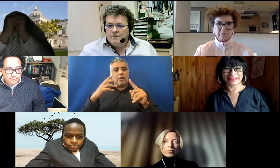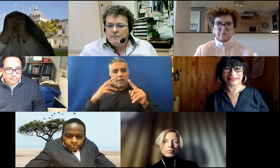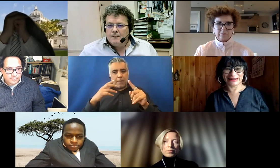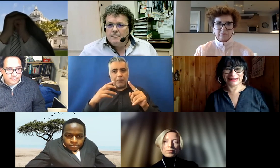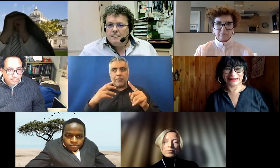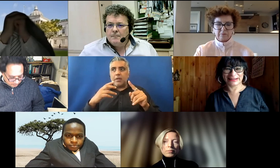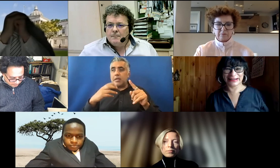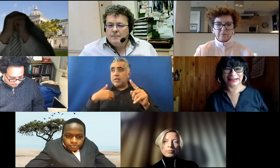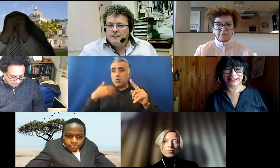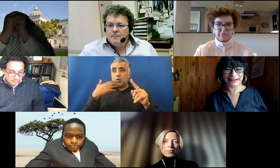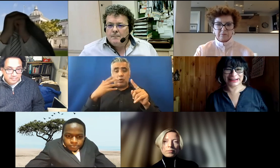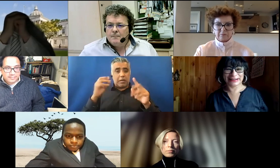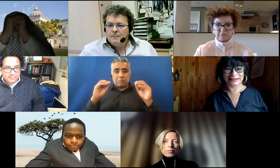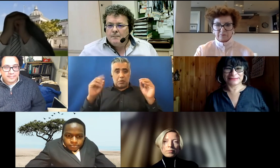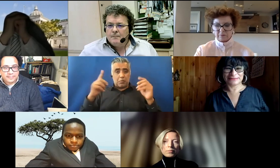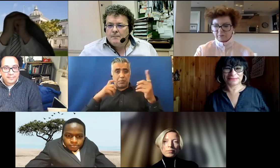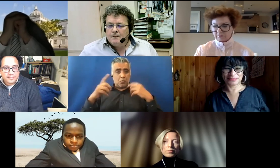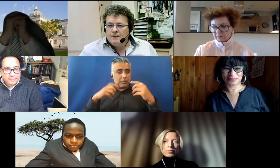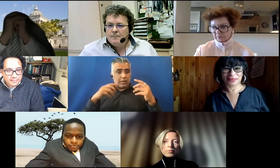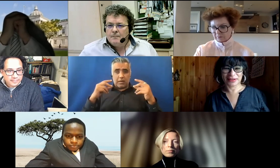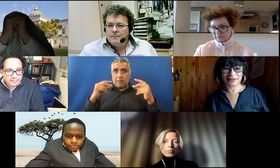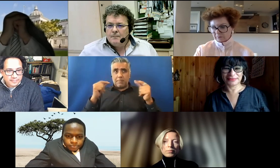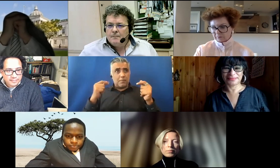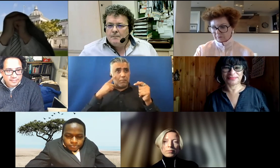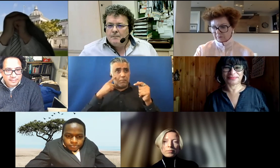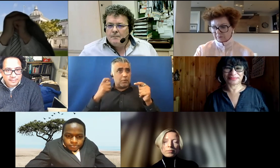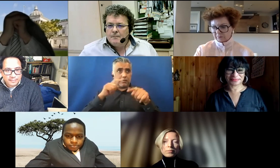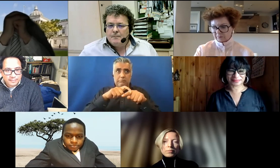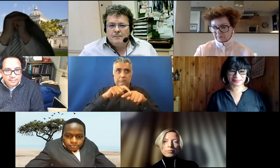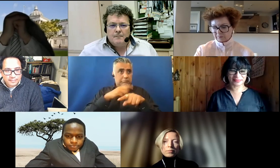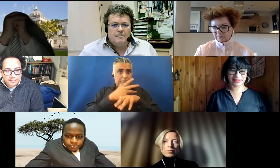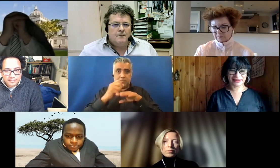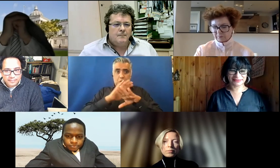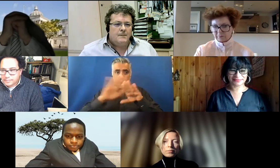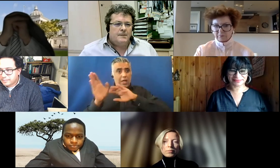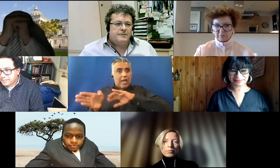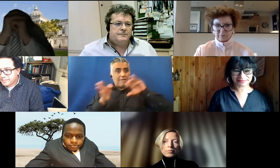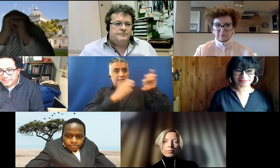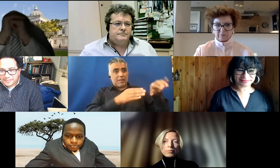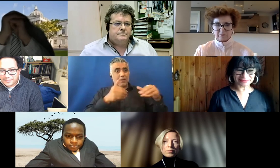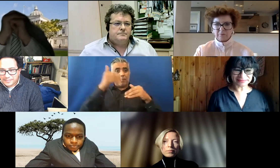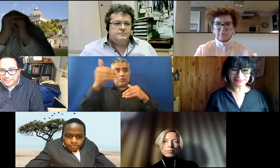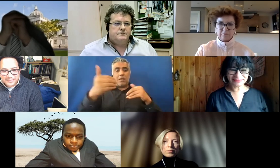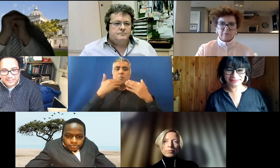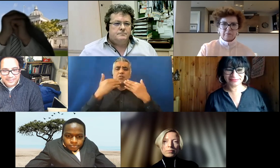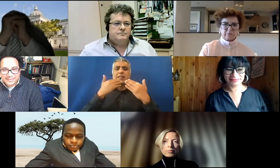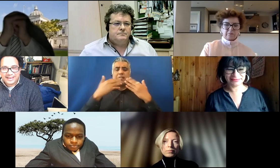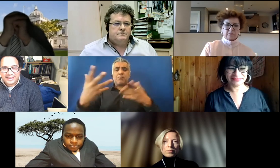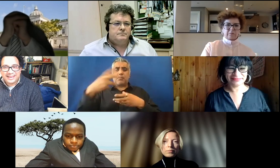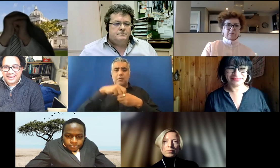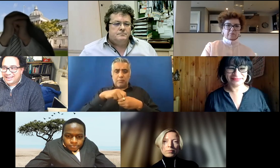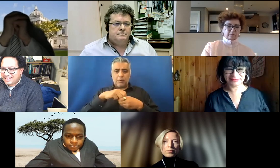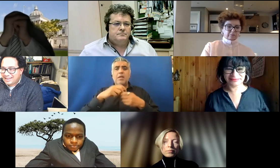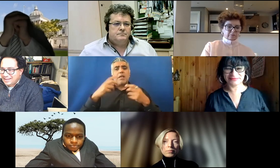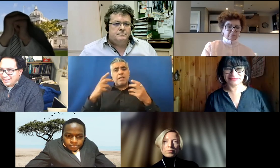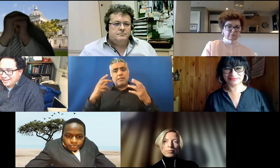I don't know if there is any questions very quickly. Otherwise, we will move on to Aldo. But thank you very, very much for being involved. I do hope that